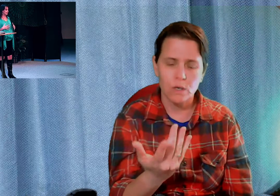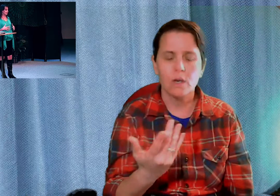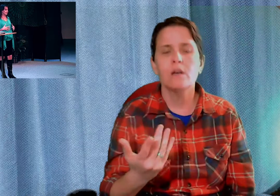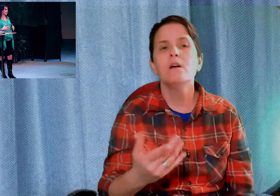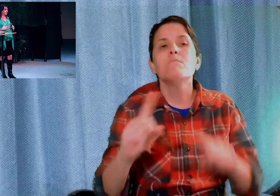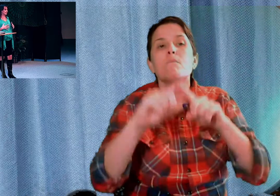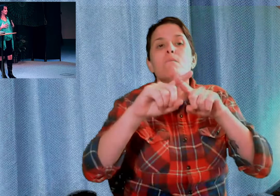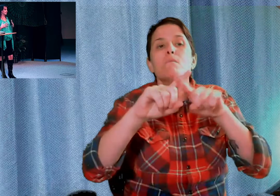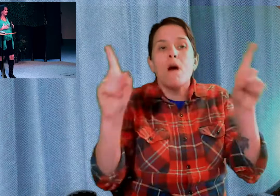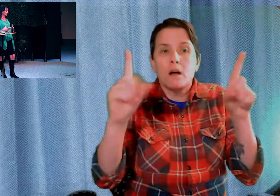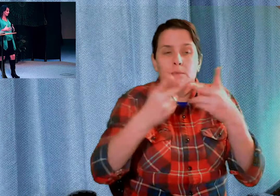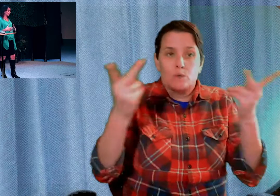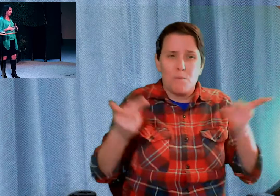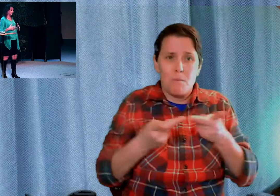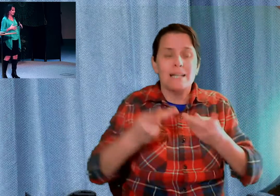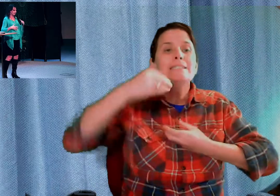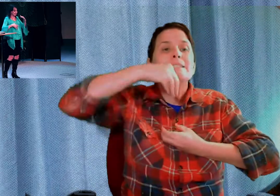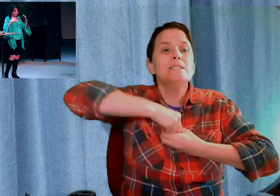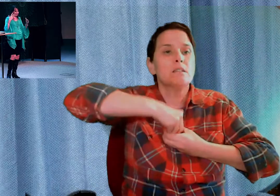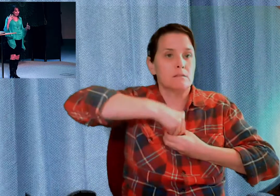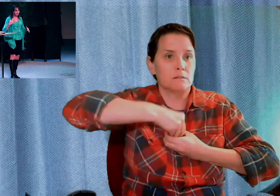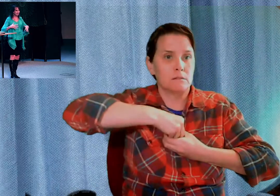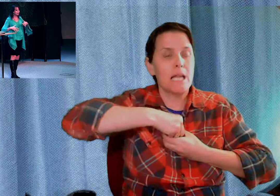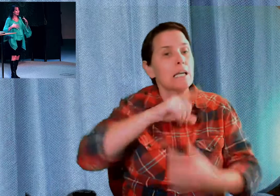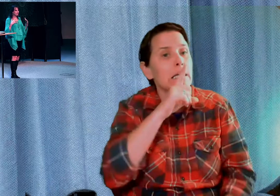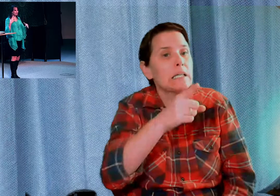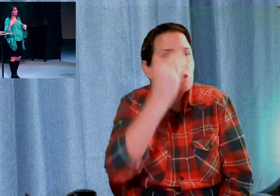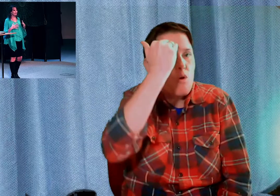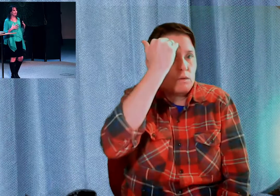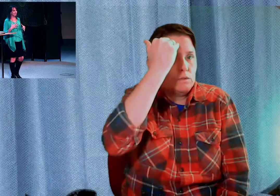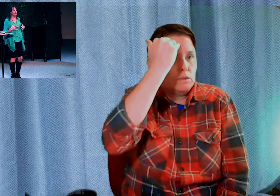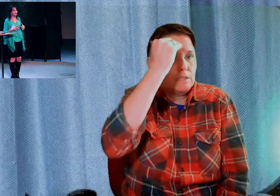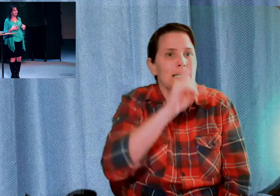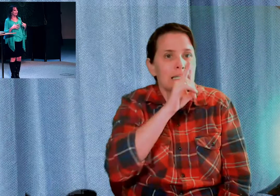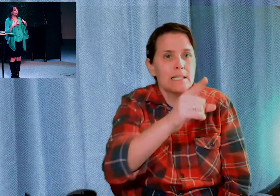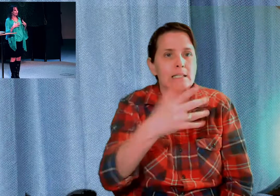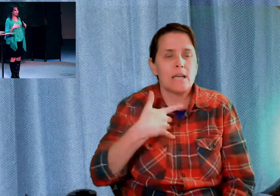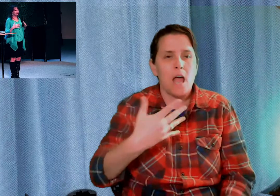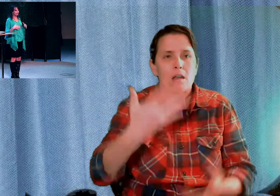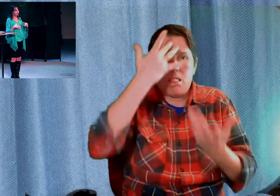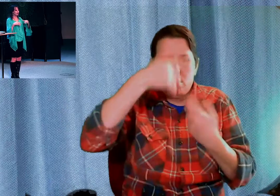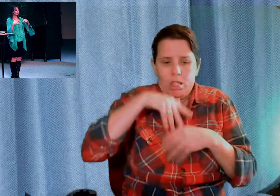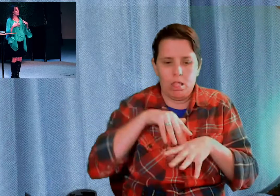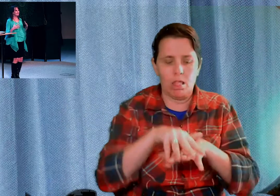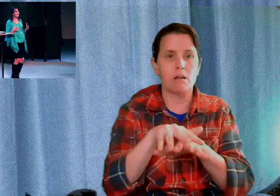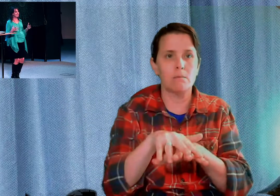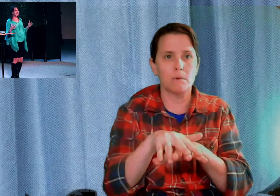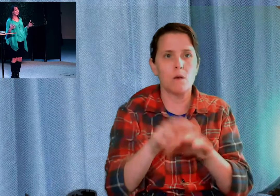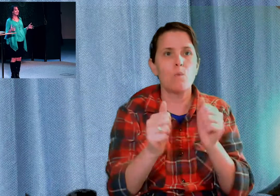in us, and it is a state of consciousness, it is a vibrational alignment with that which we